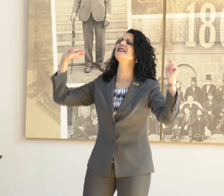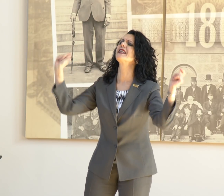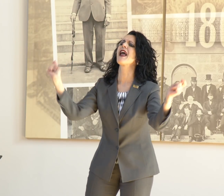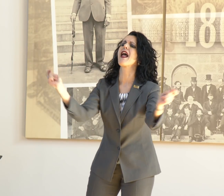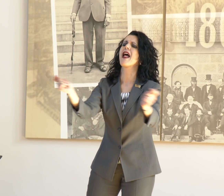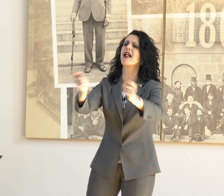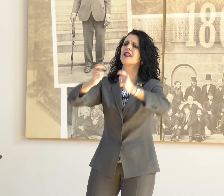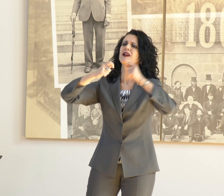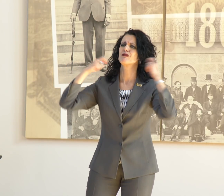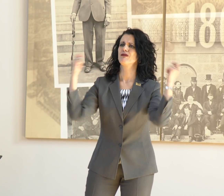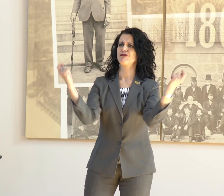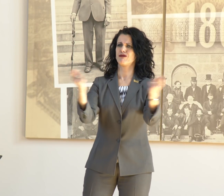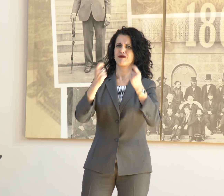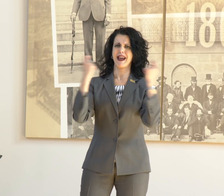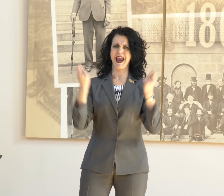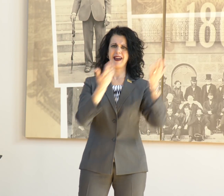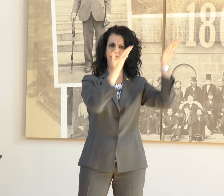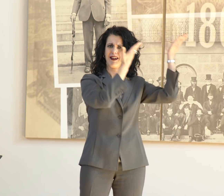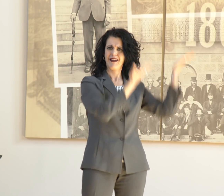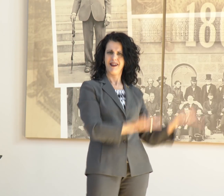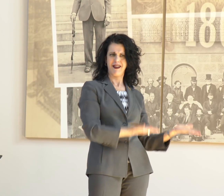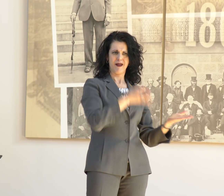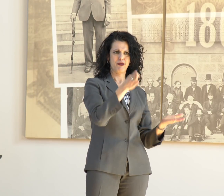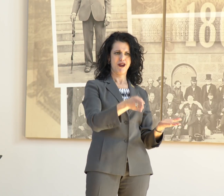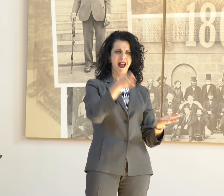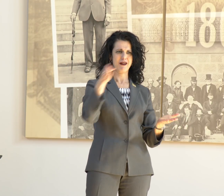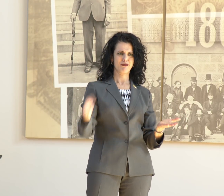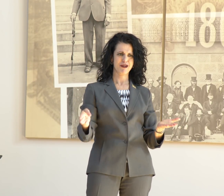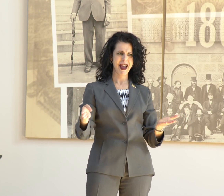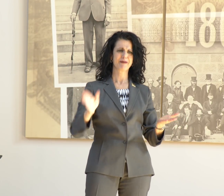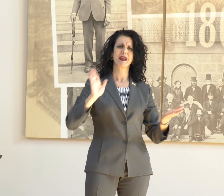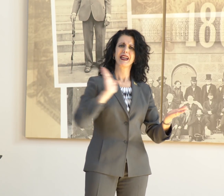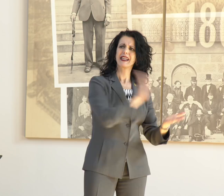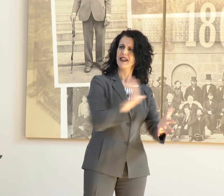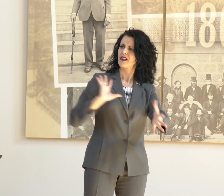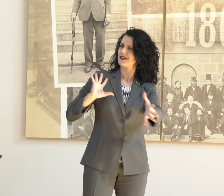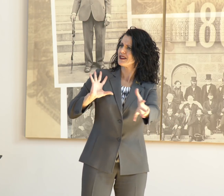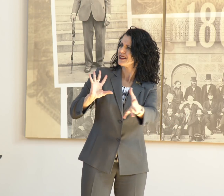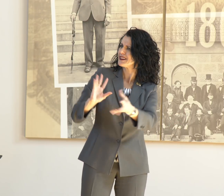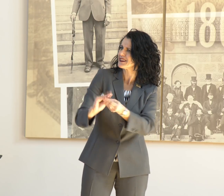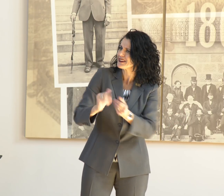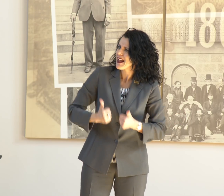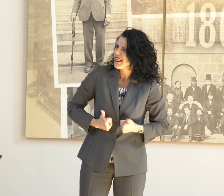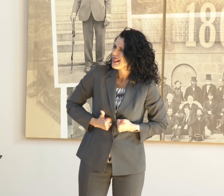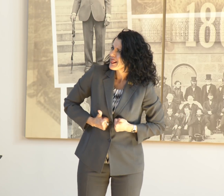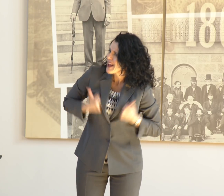here instead to celebrate this man, Bernard Bragg,